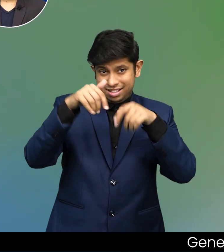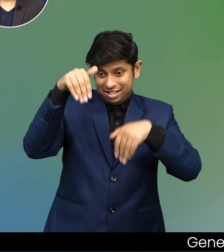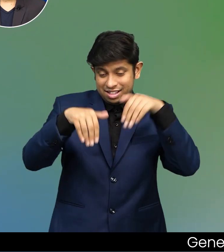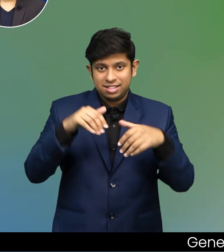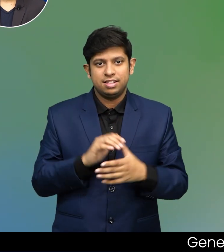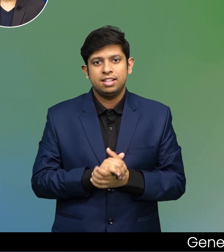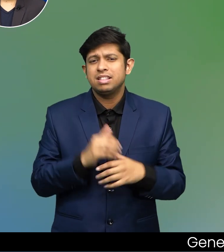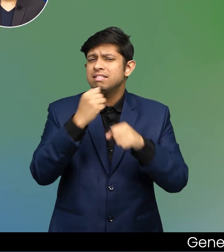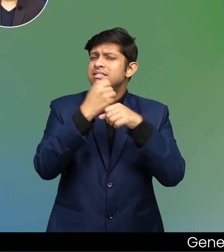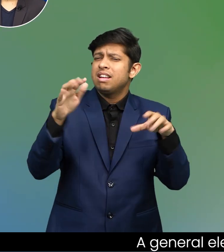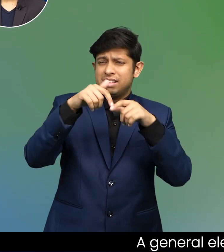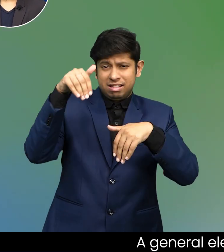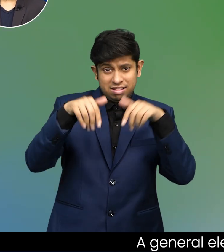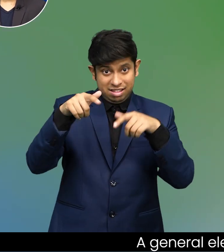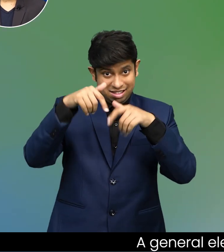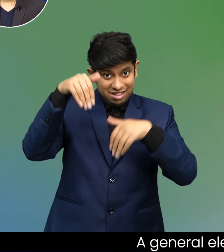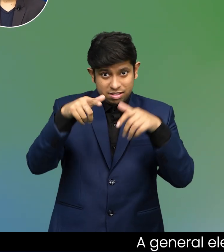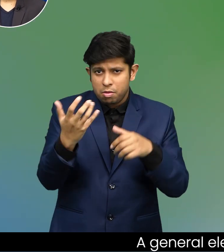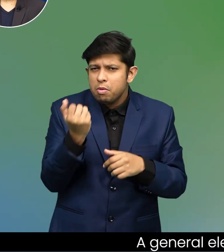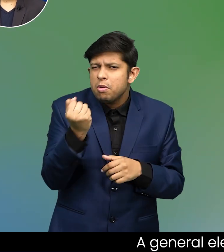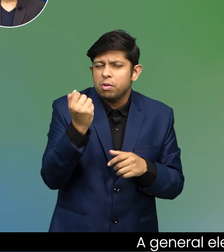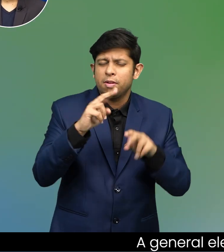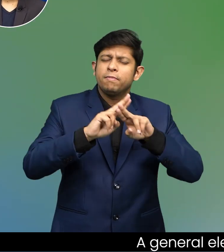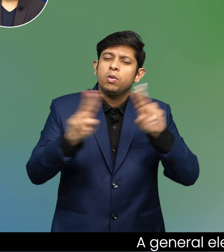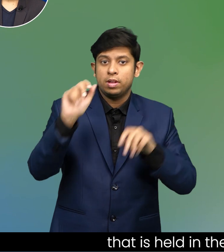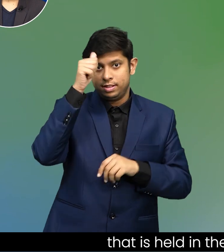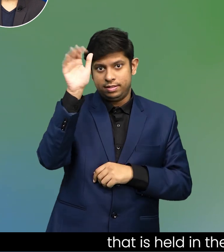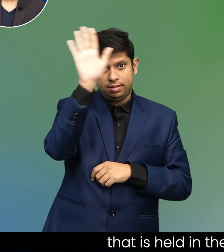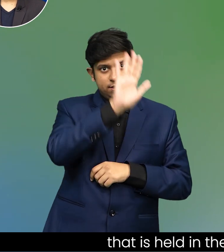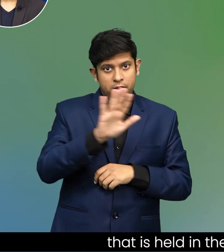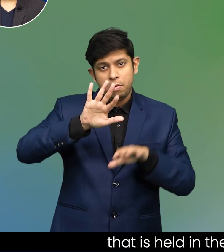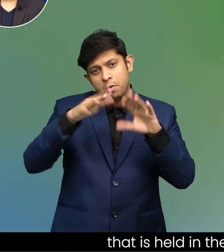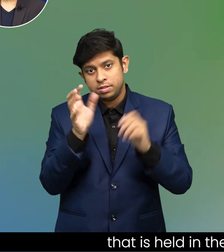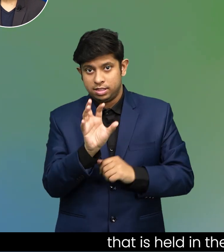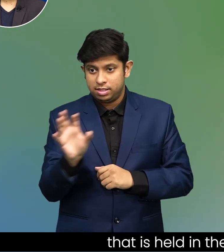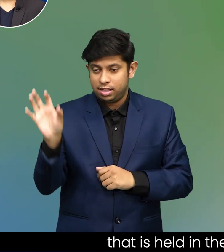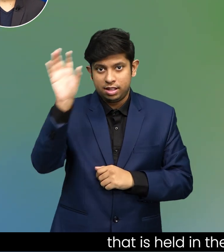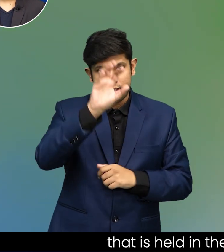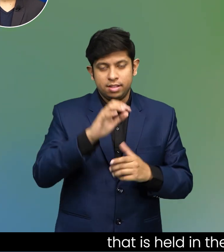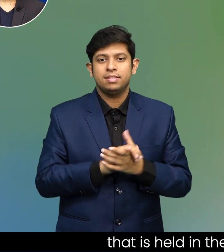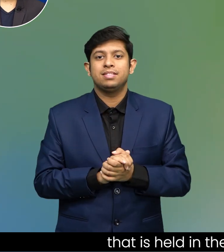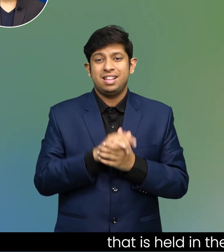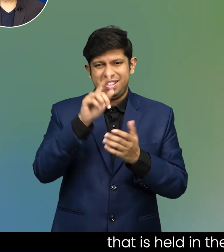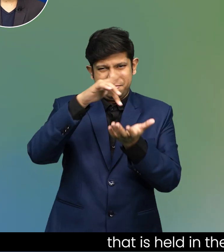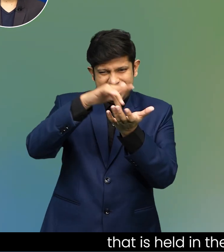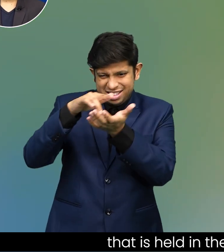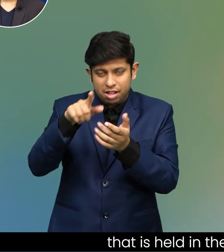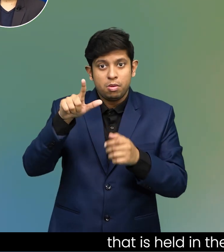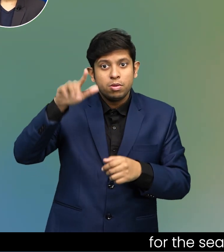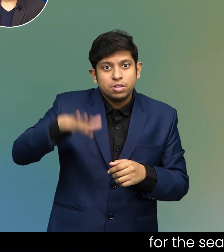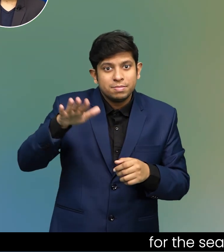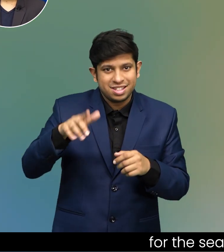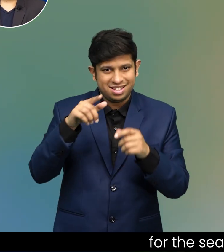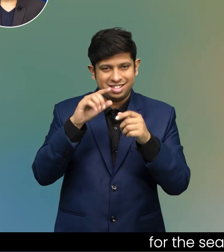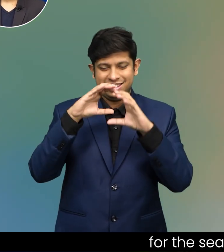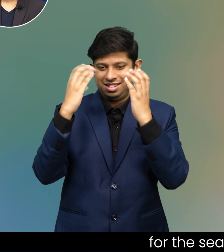general elections. A general election is an election that is held in the entire country or state